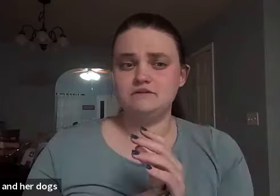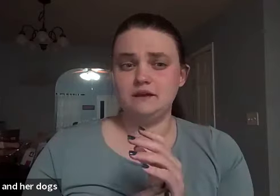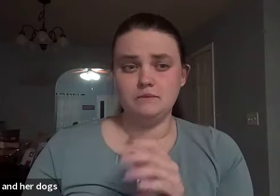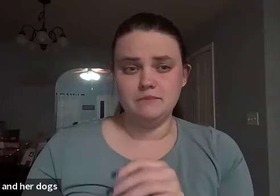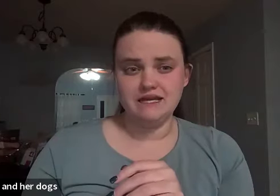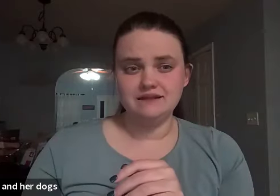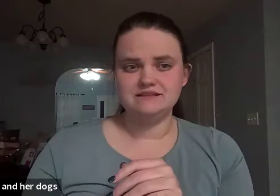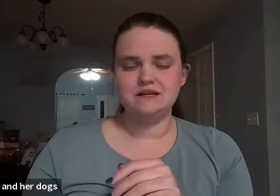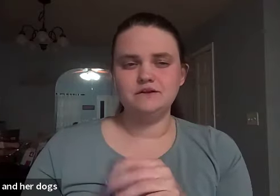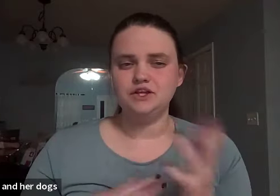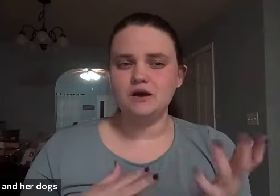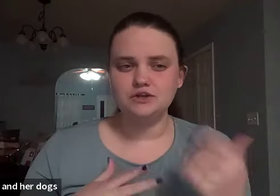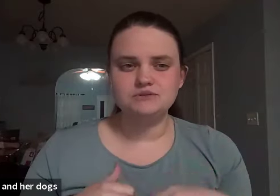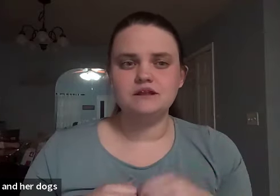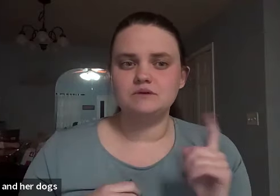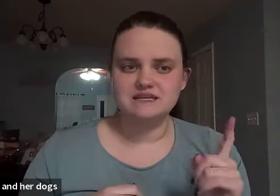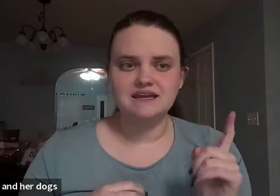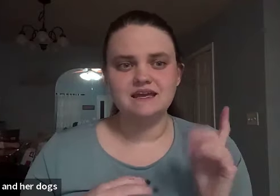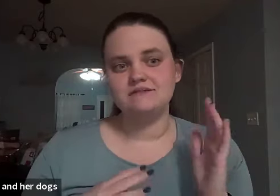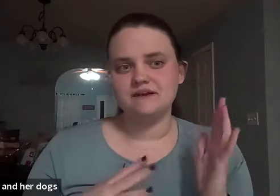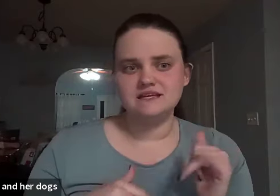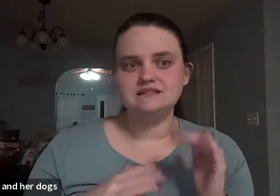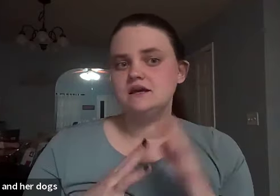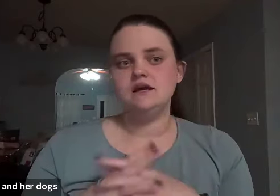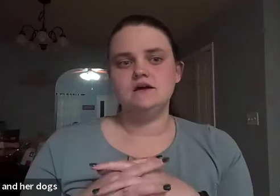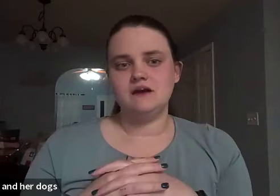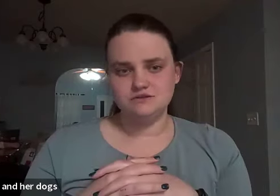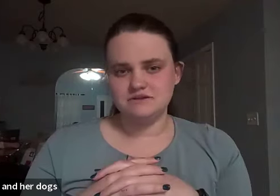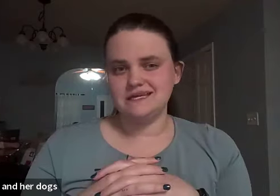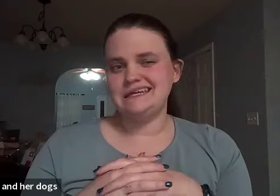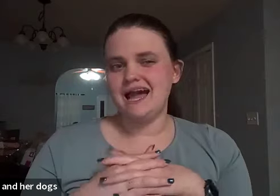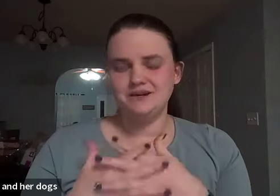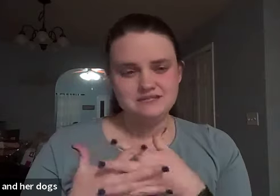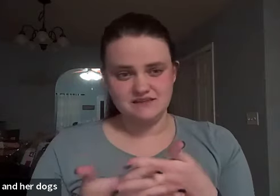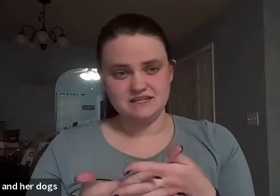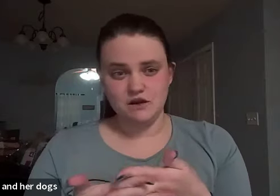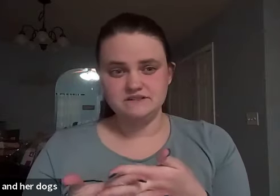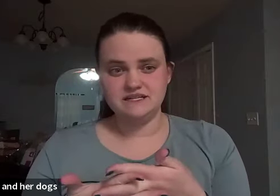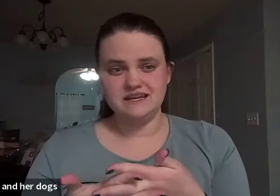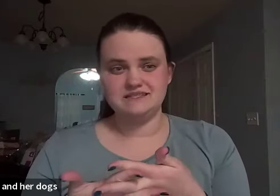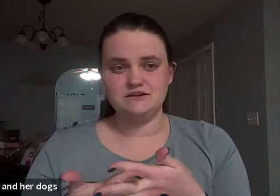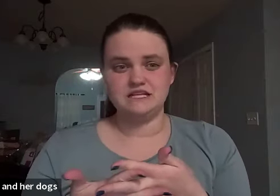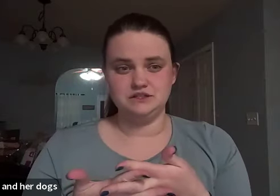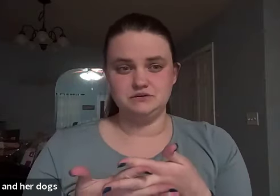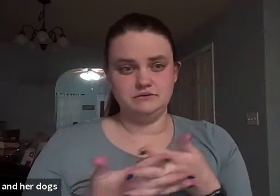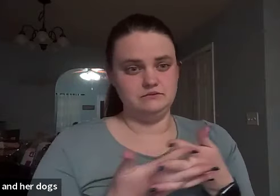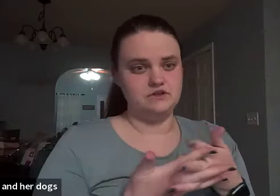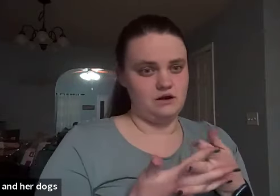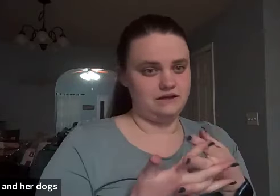more of like 1 minute instead of like, how usually we're like 1 second, 5 seconds, that sort of thing. I don't see that as often in ASL as I do talking